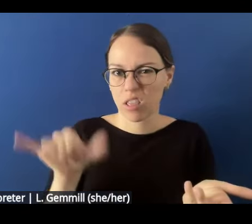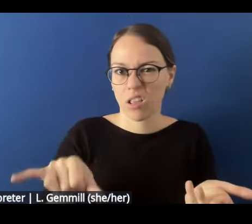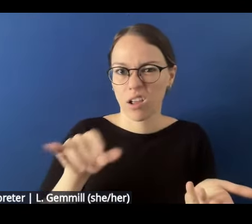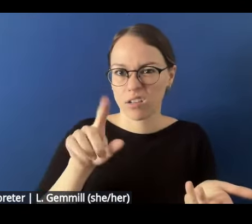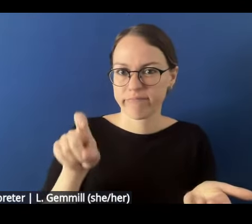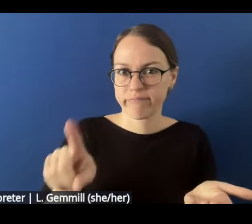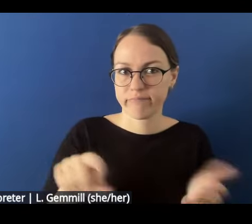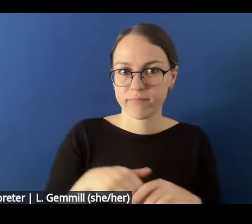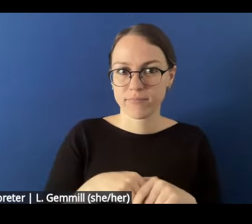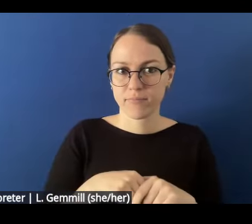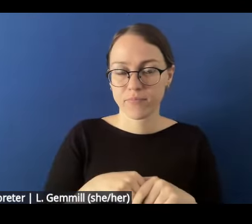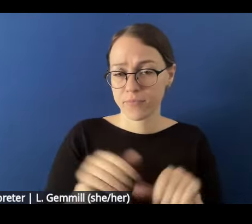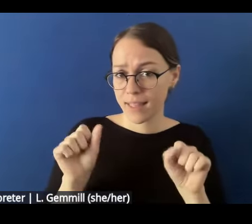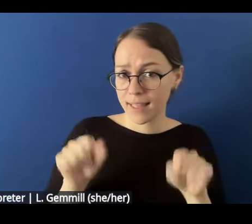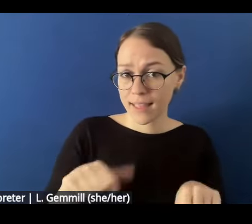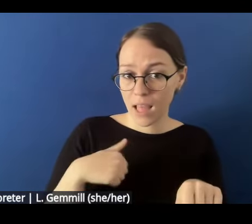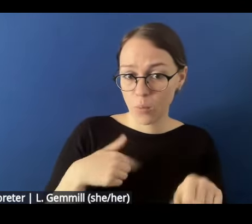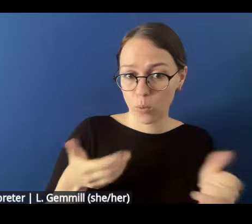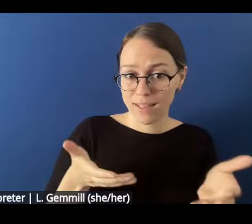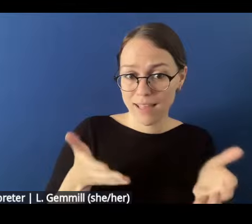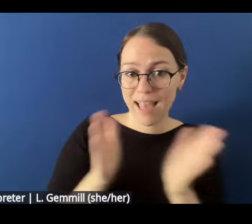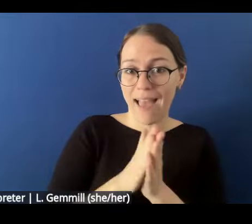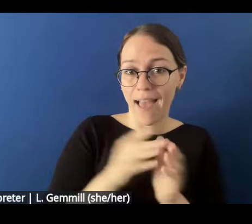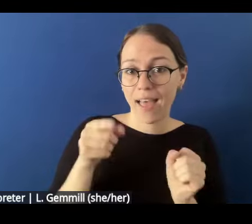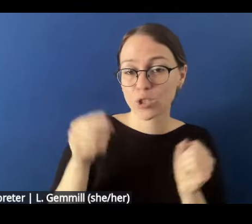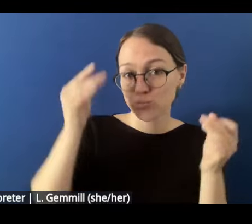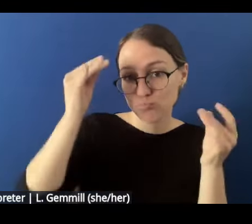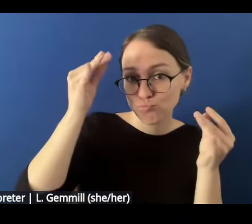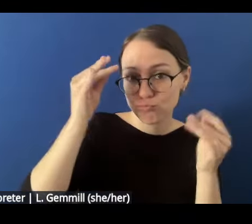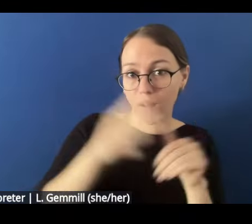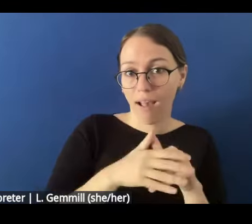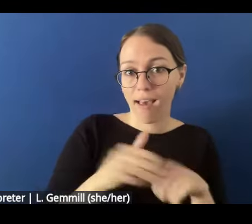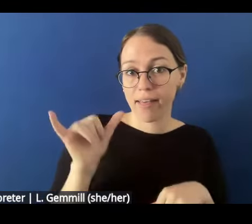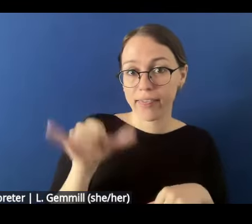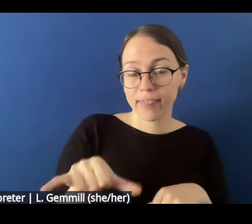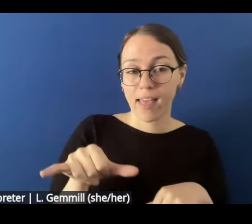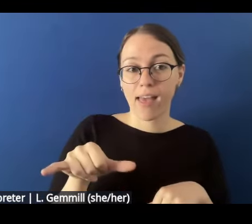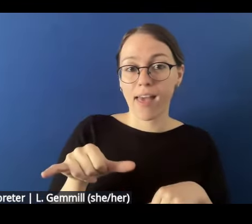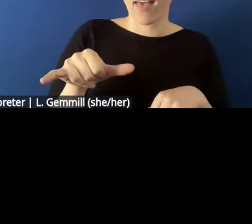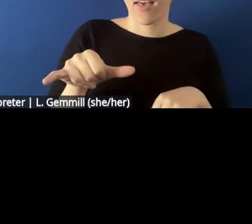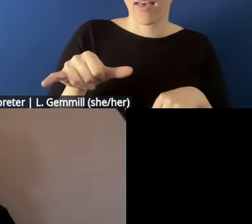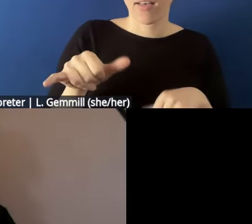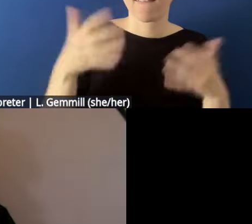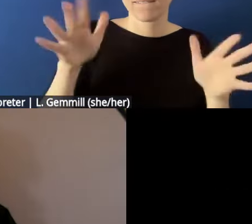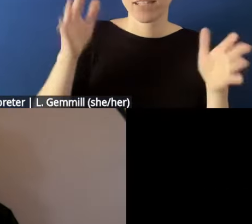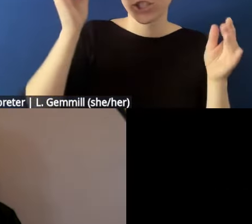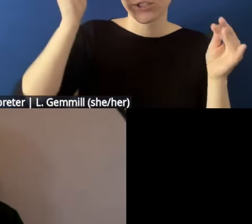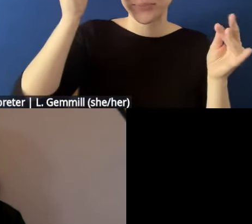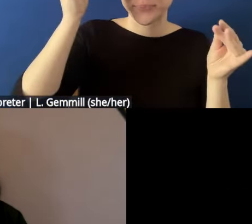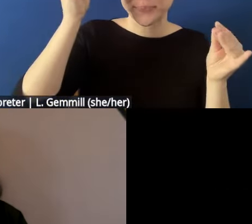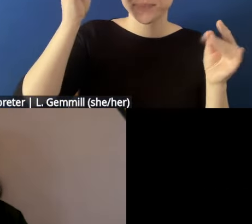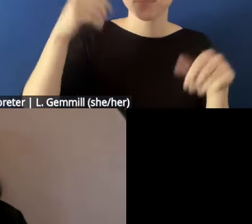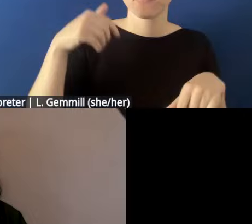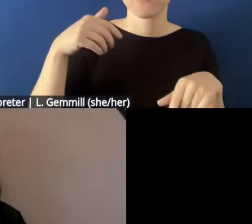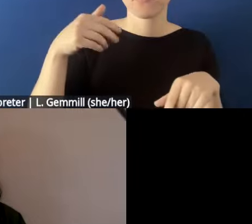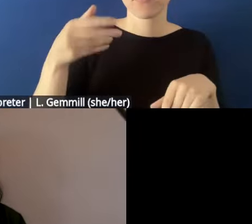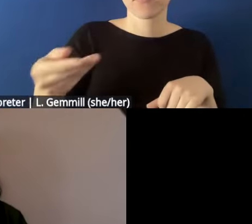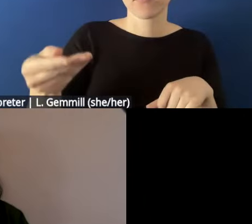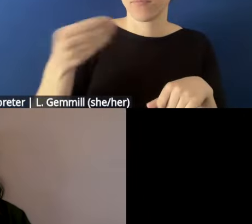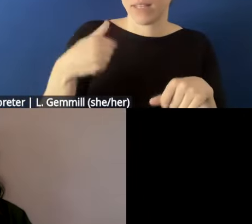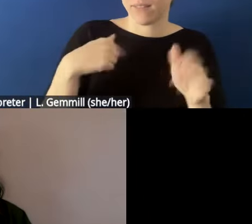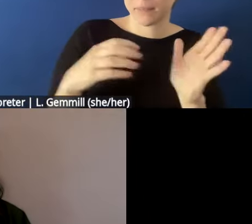you noodle on it and come back to us with maybe a paragraph of how that could work? Yeah, I